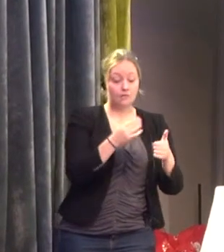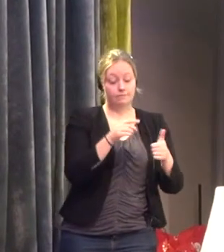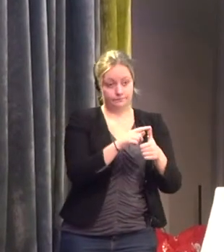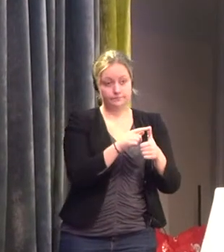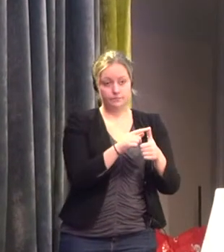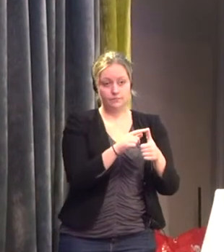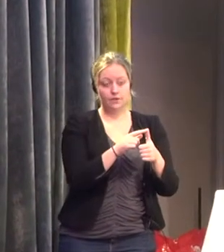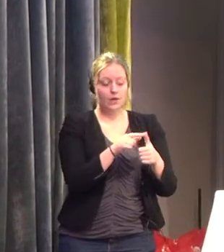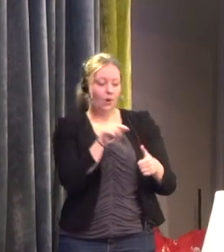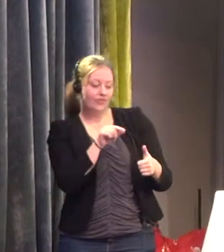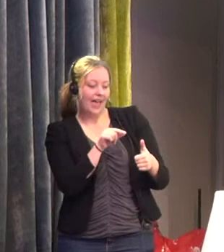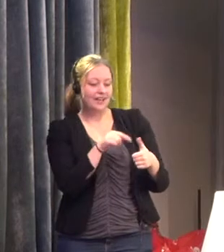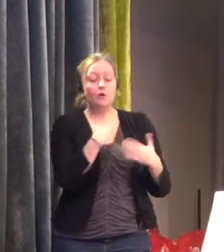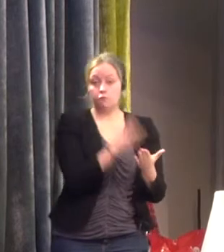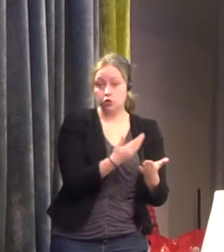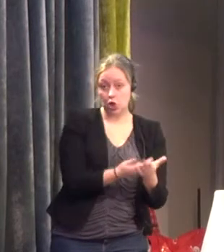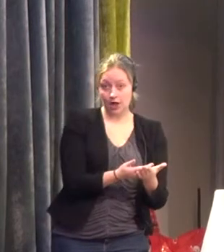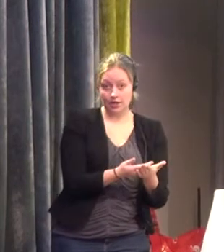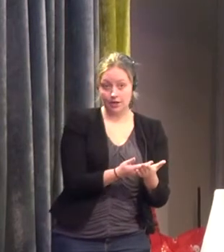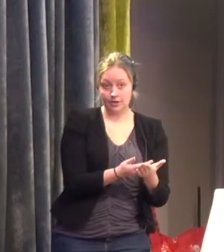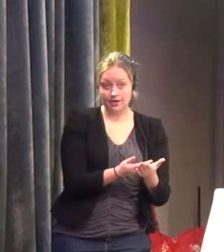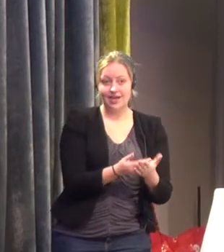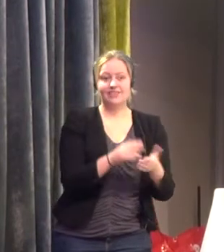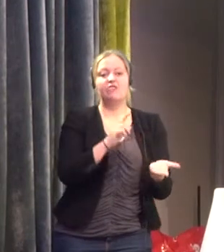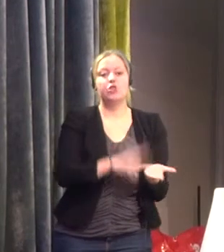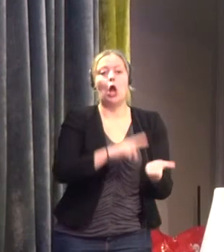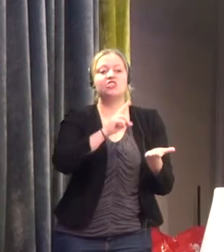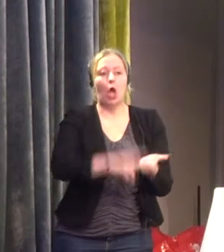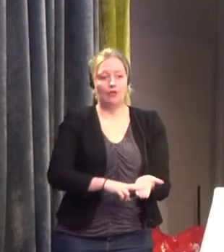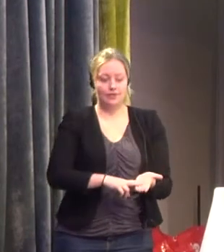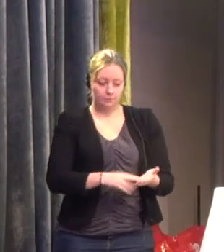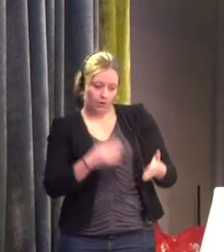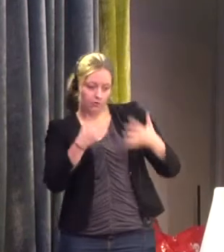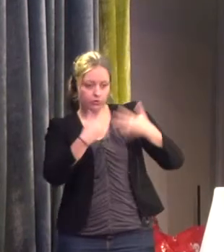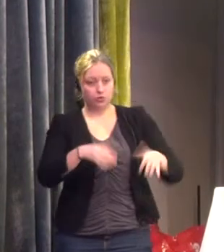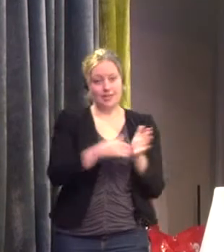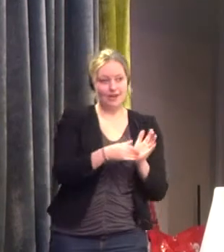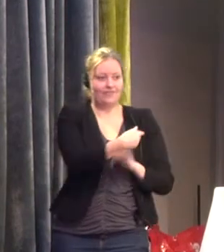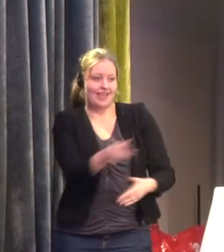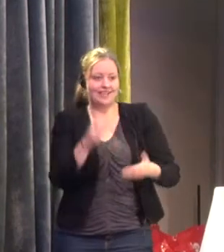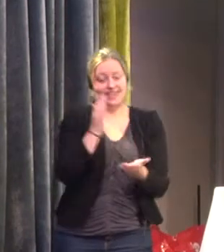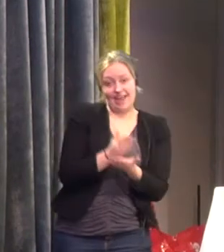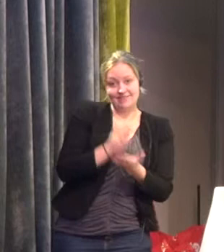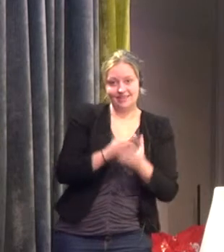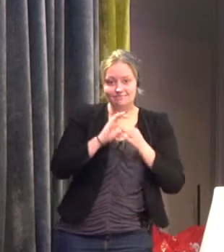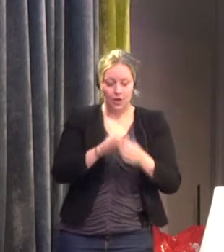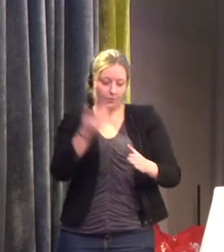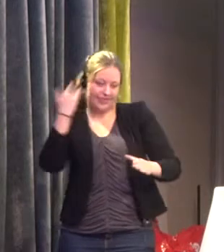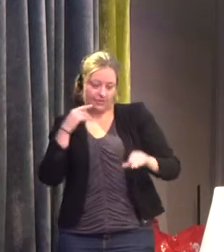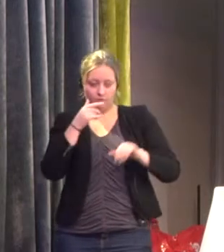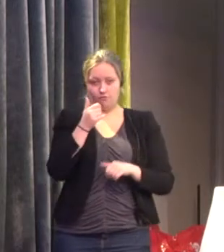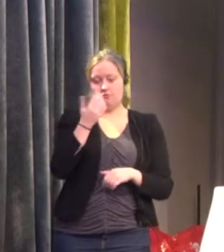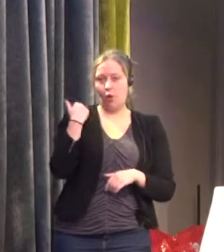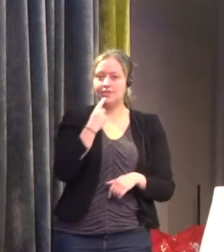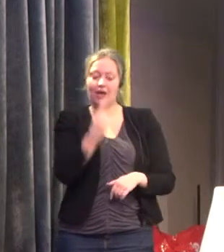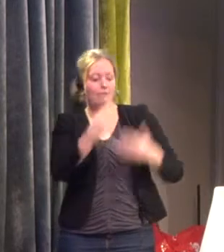treaty on behalf of people with disabilities. At the time, though, the General Assembly pushed back. They said, we have too many treaties. We're working on a women's